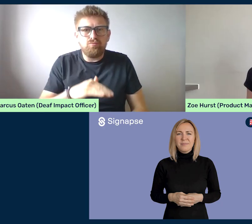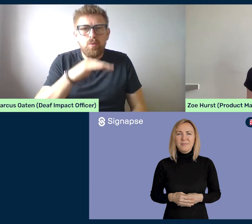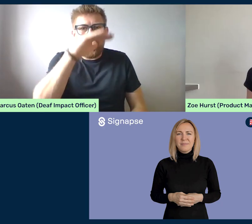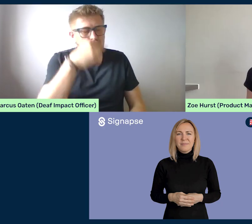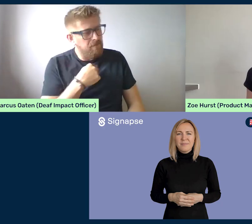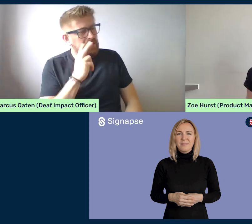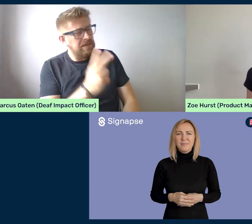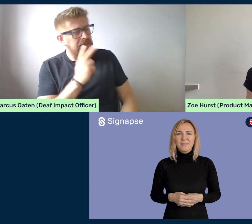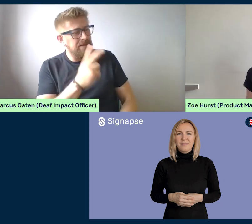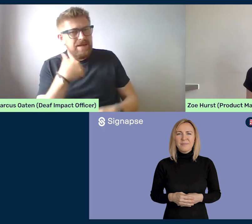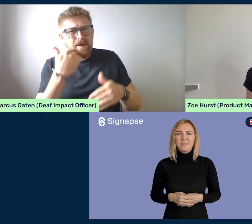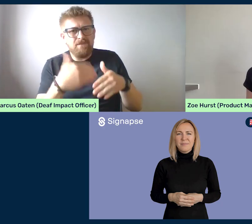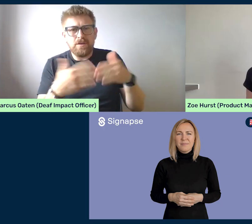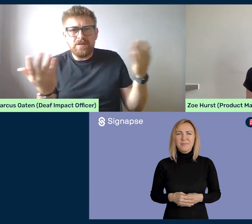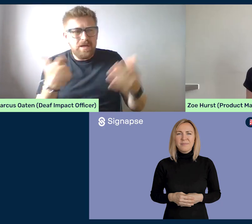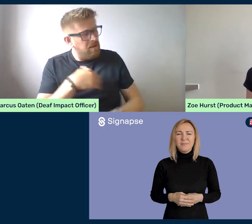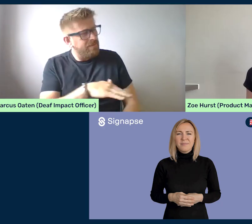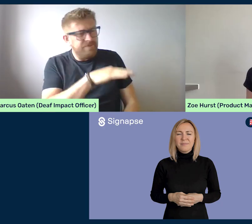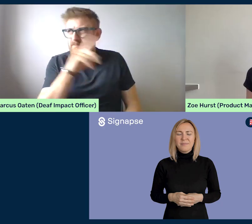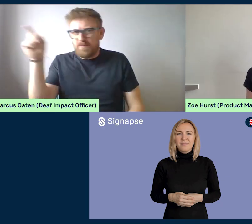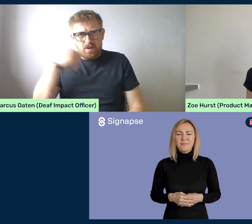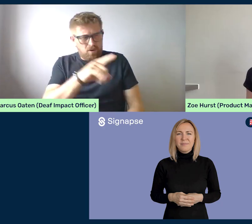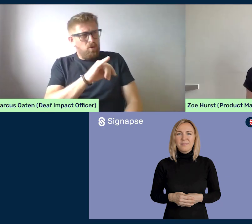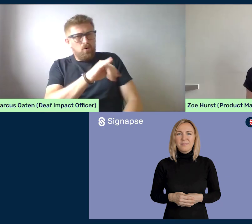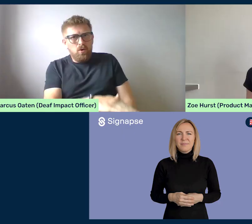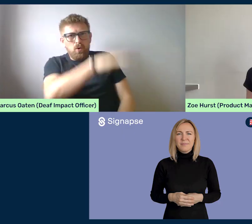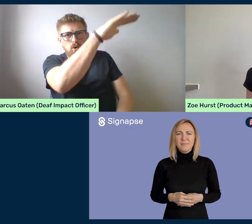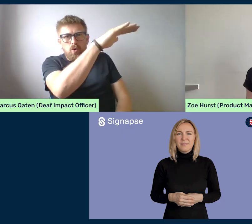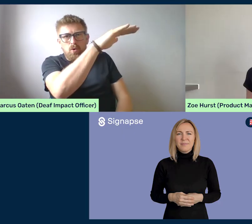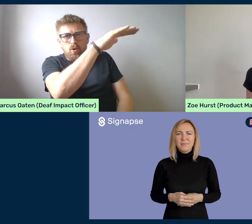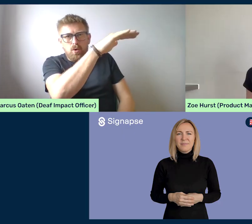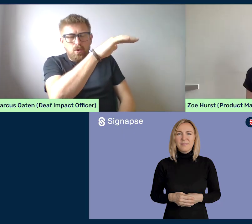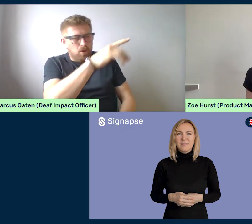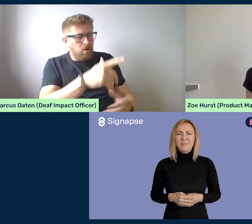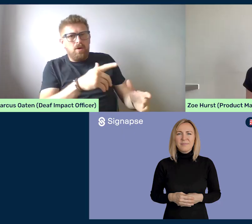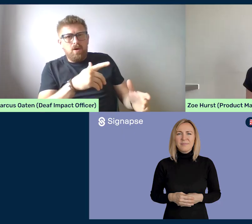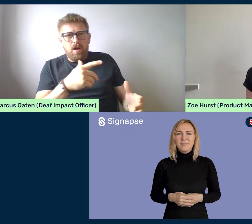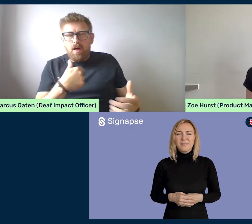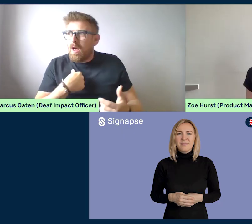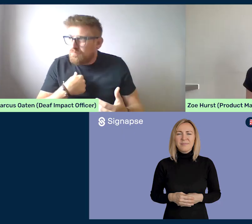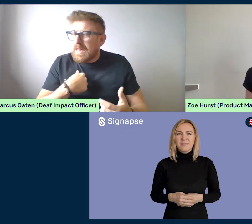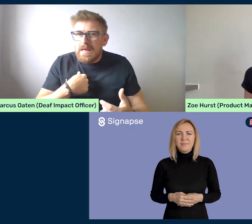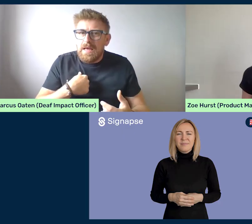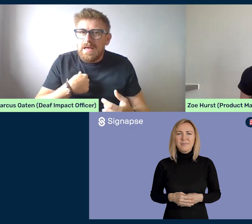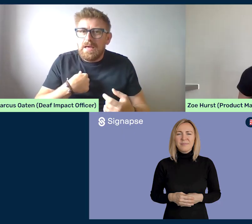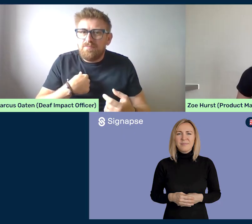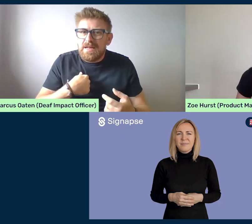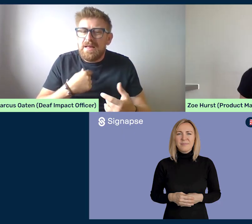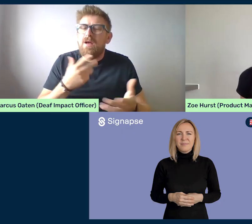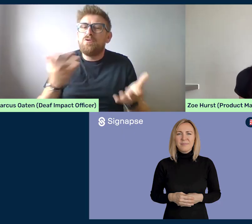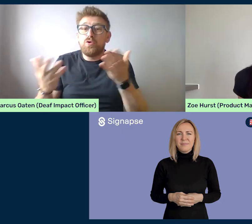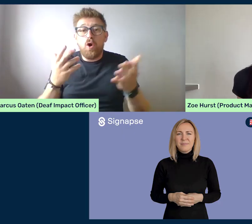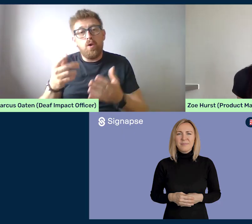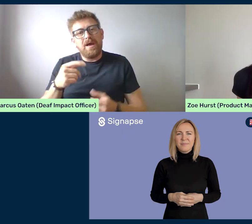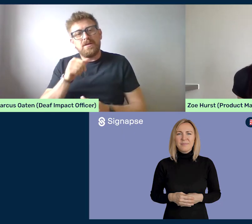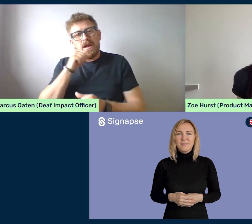yeah, to see, the initial product and then the improvements after. So it's good to see that. It's like when you see,